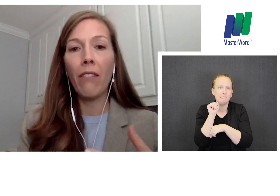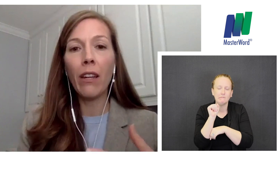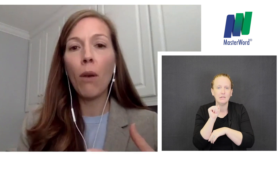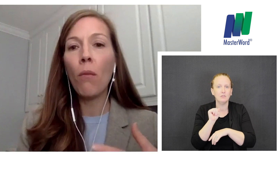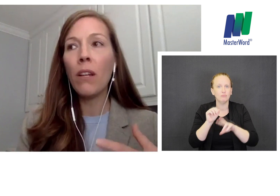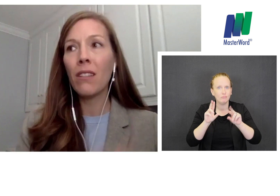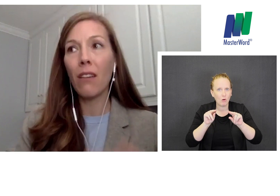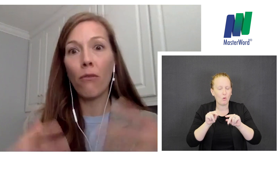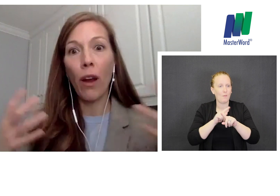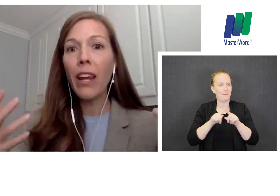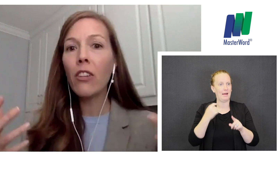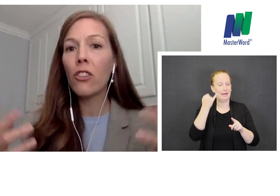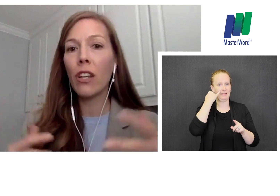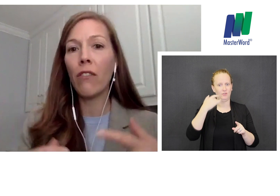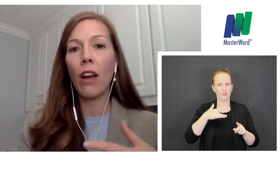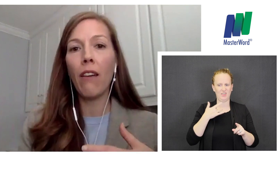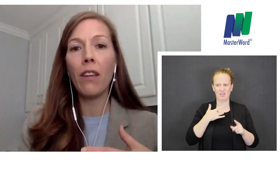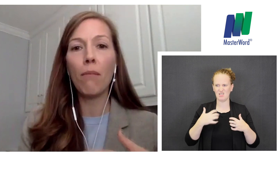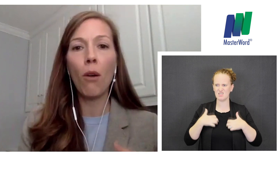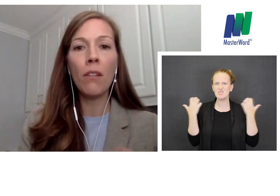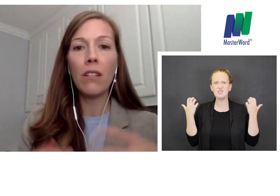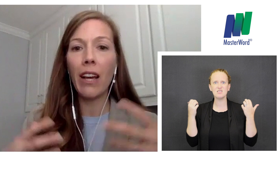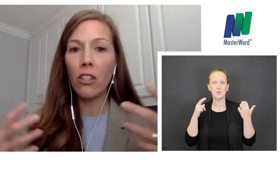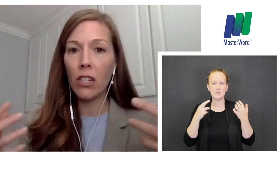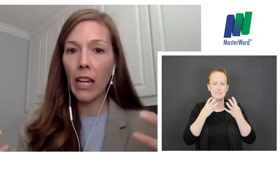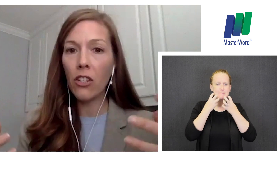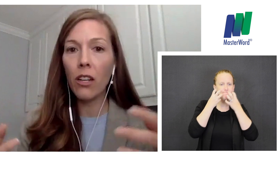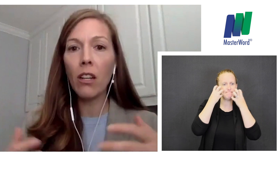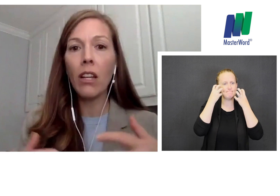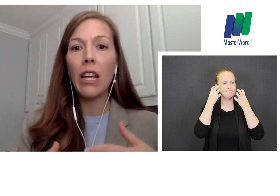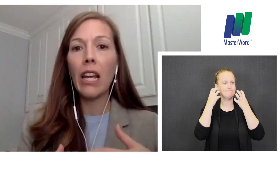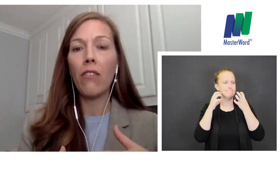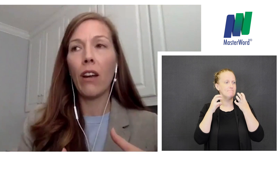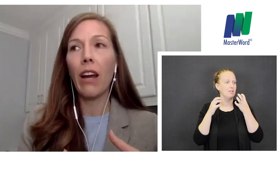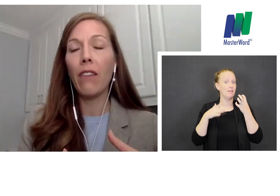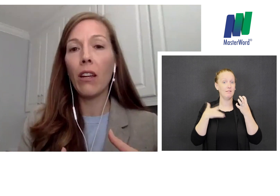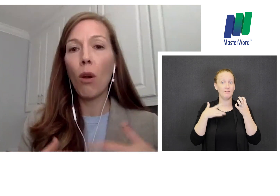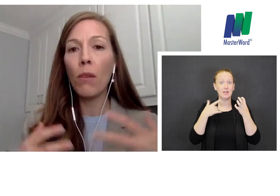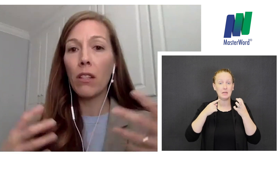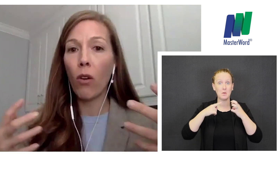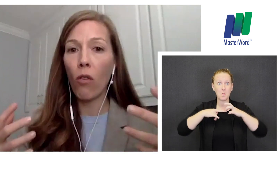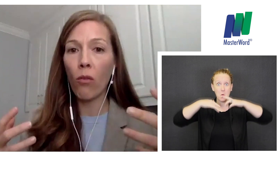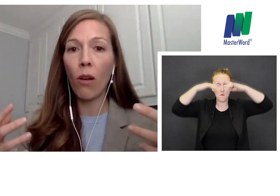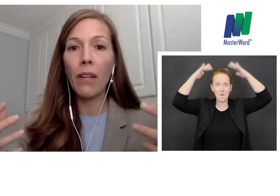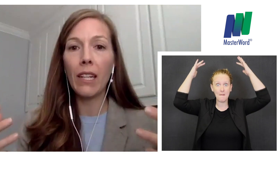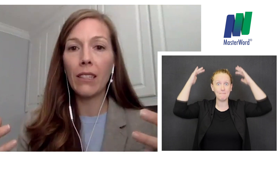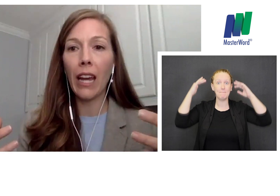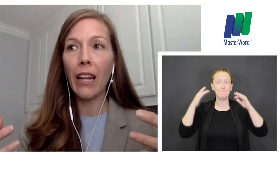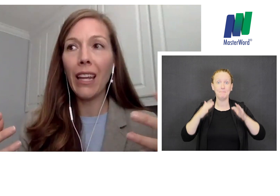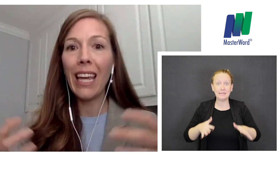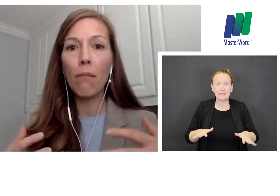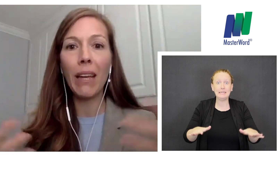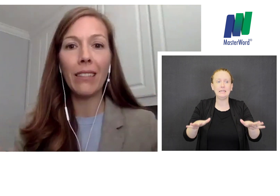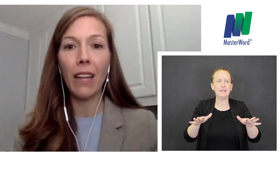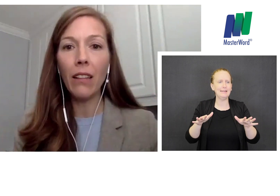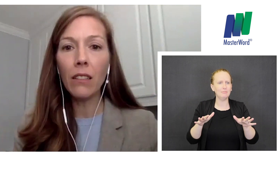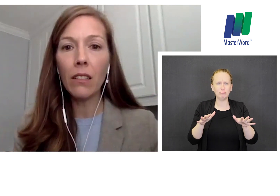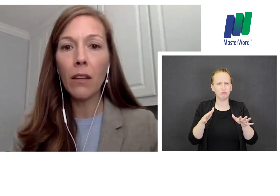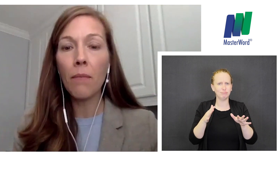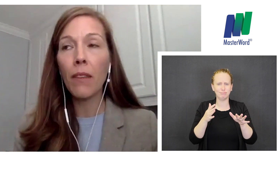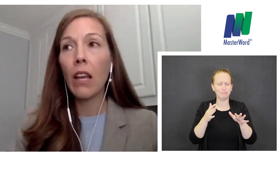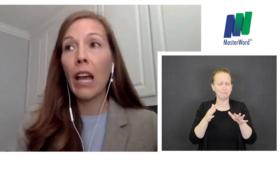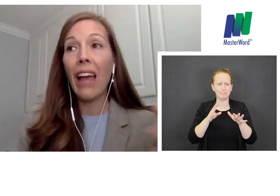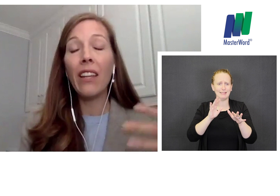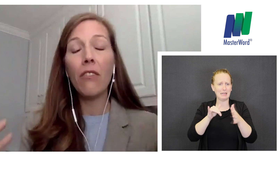are having moments of rage, if you're having moments of agitation, if you're having moments of overwhelming anxiety, it makes